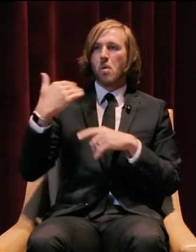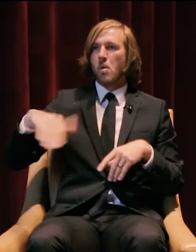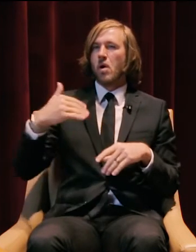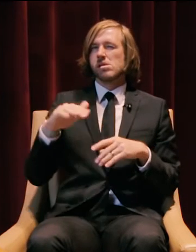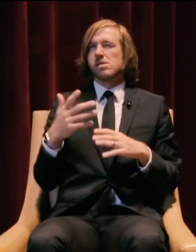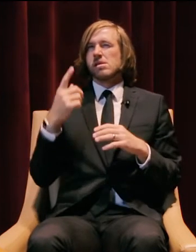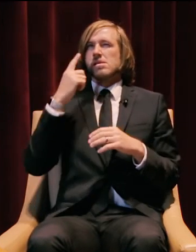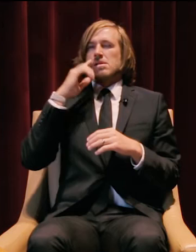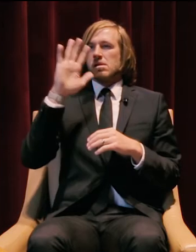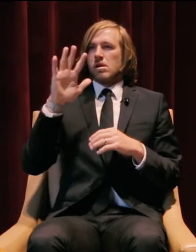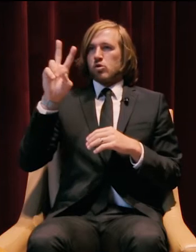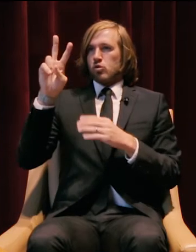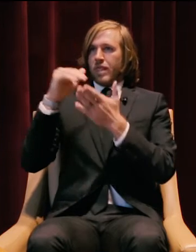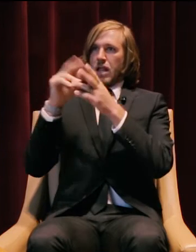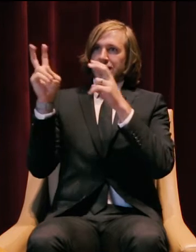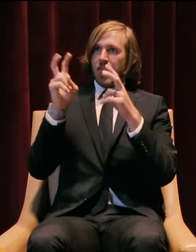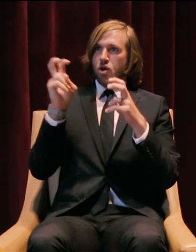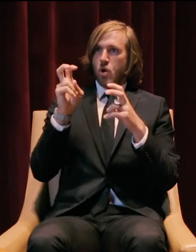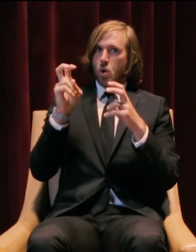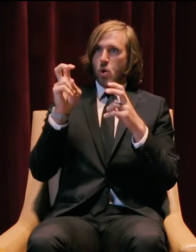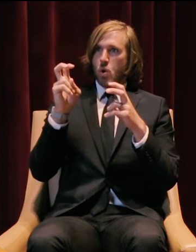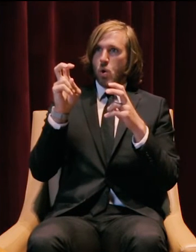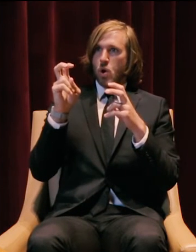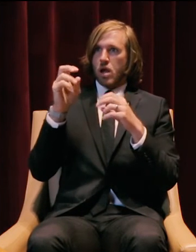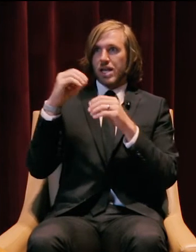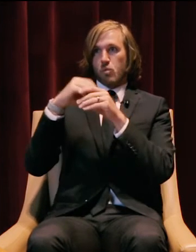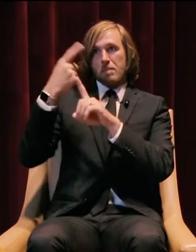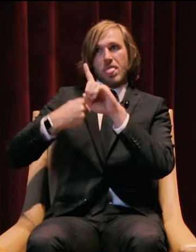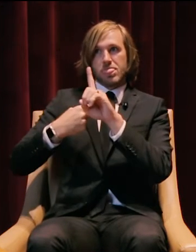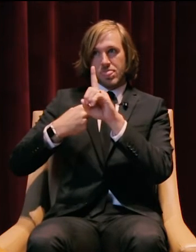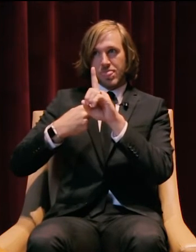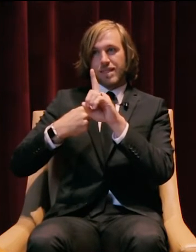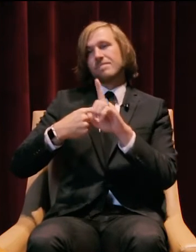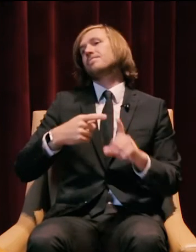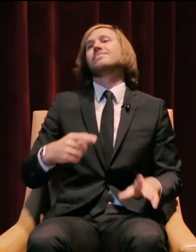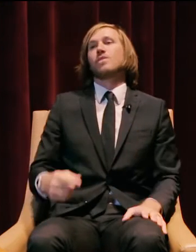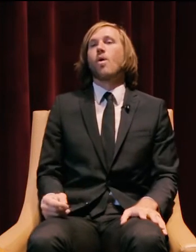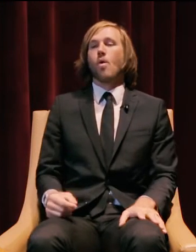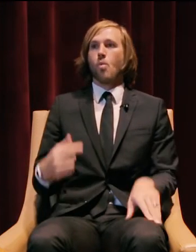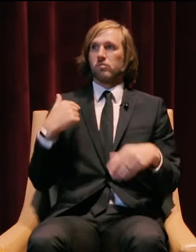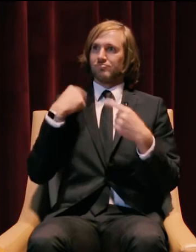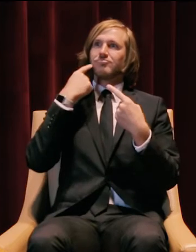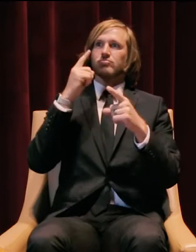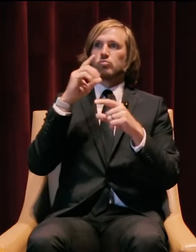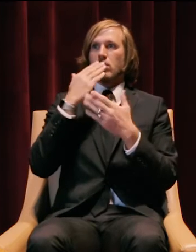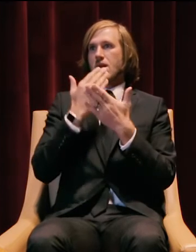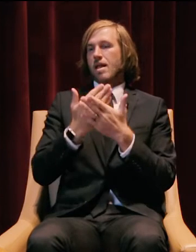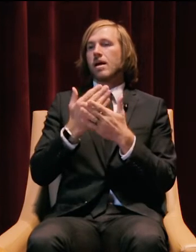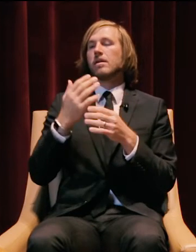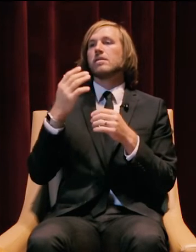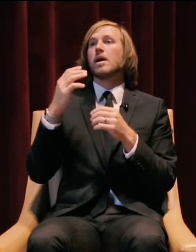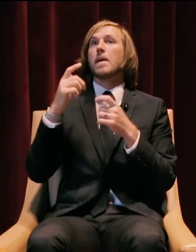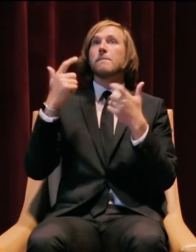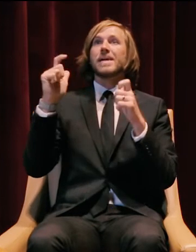almost 2,000 downloads inside a month. And so we're doing well. A